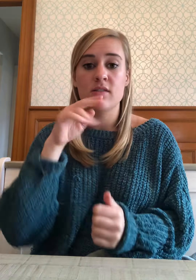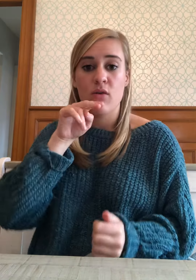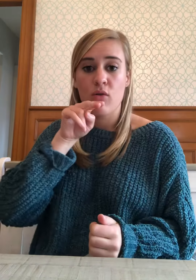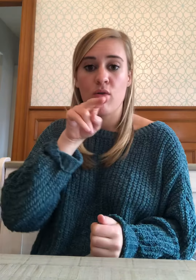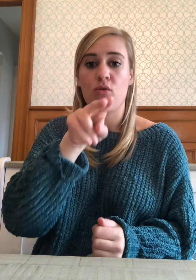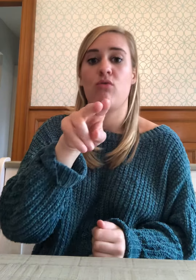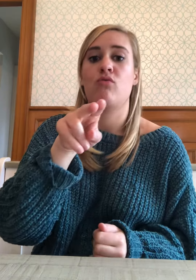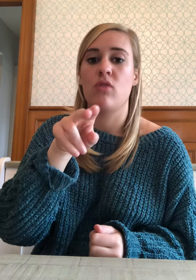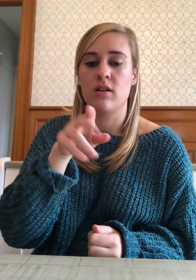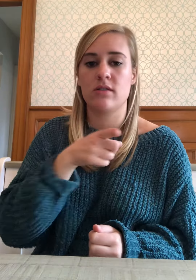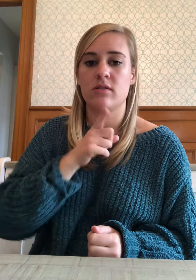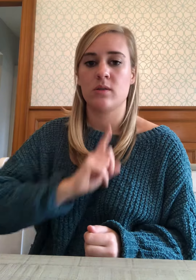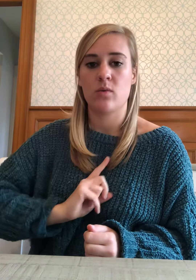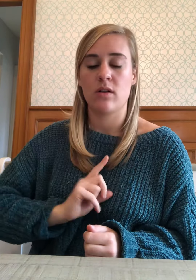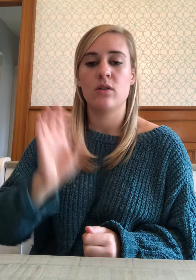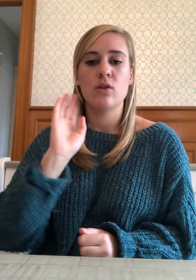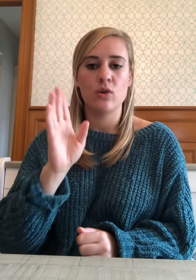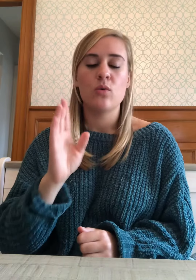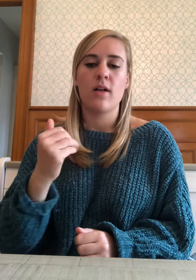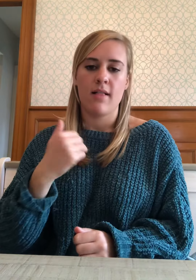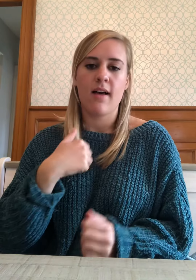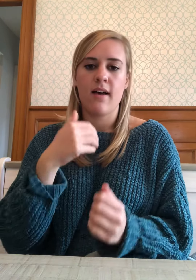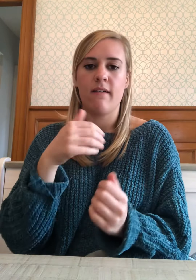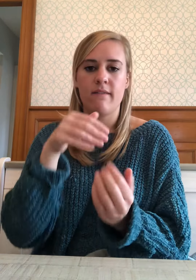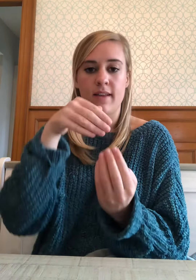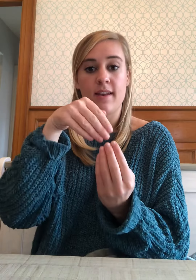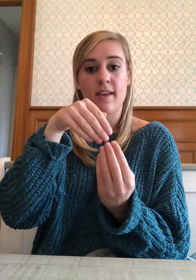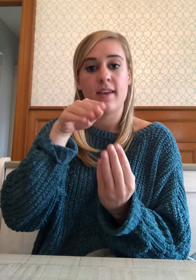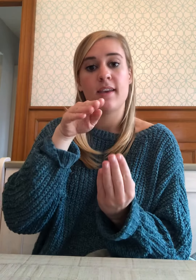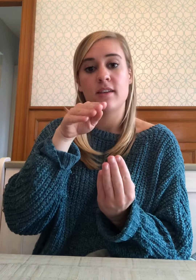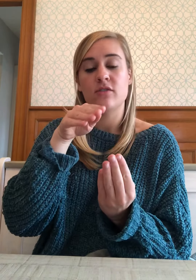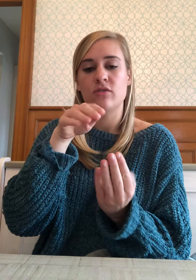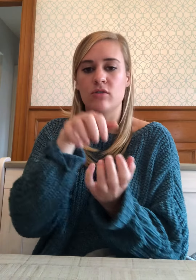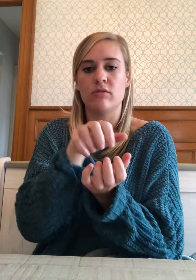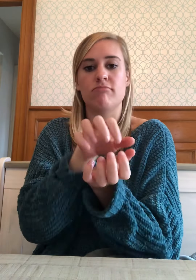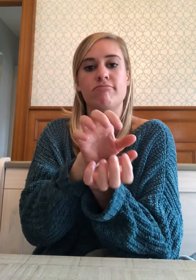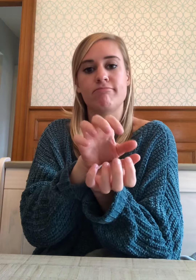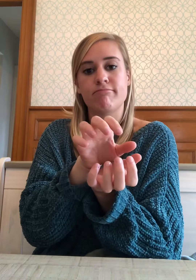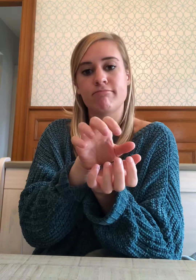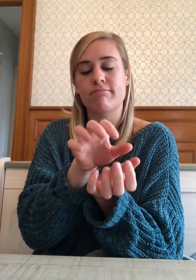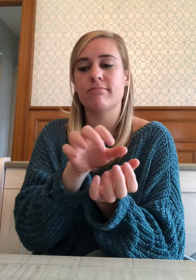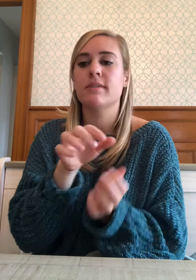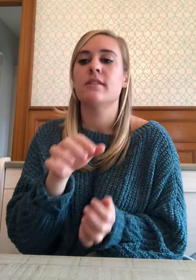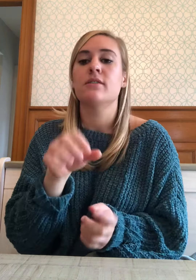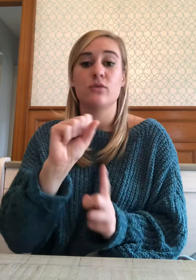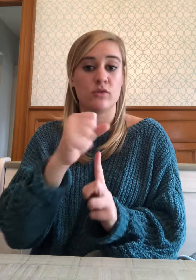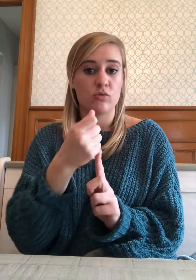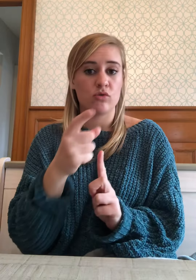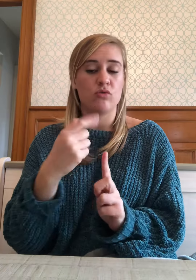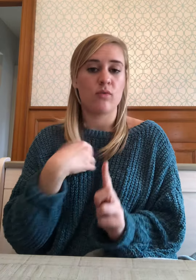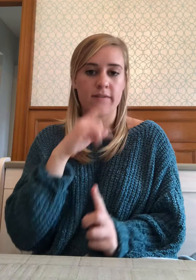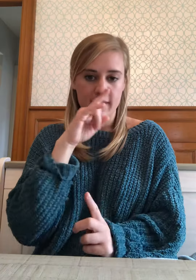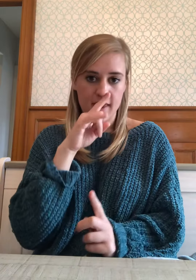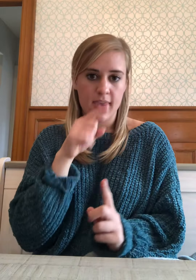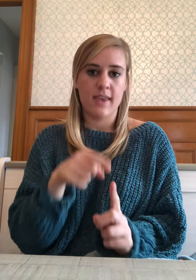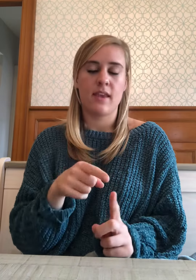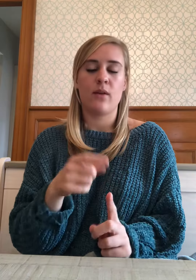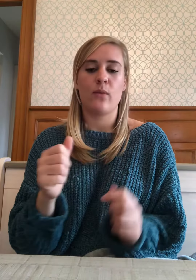open bite. So the scenario is you have a child with an anterior